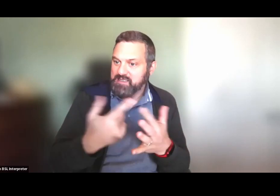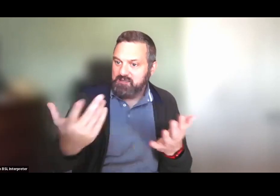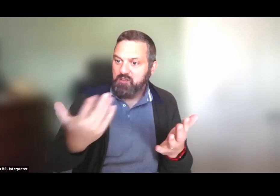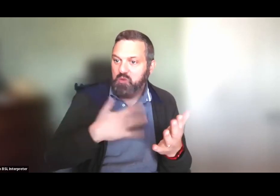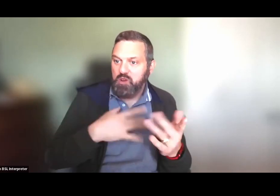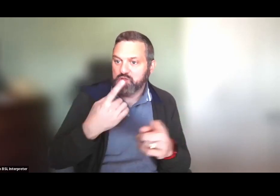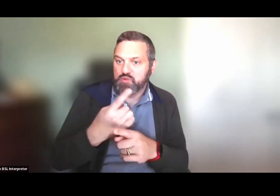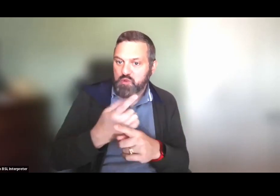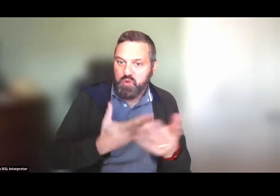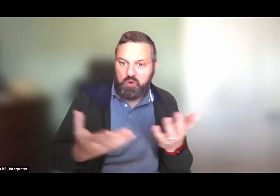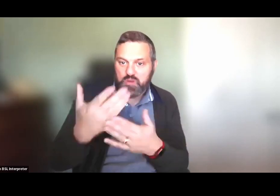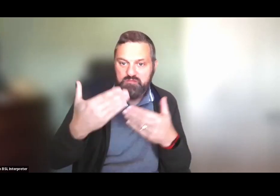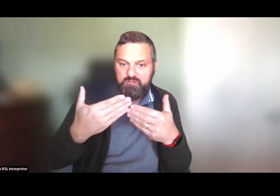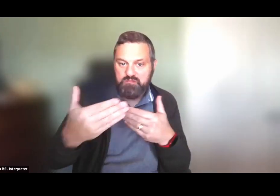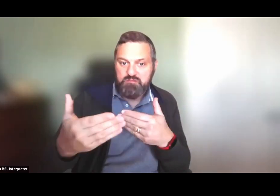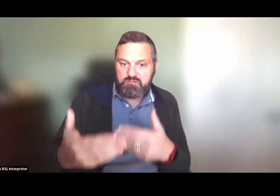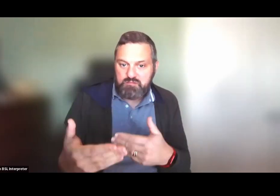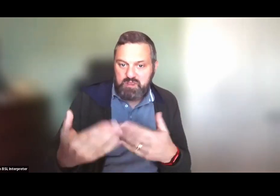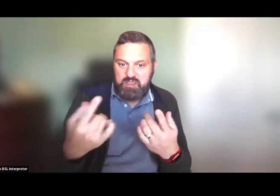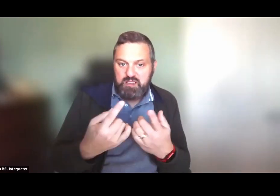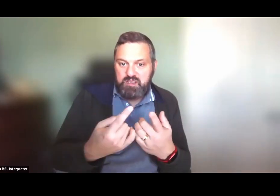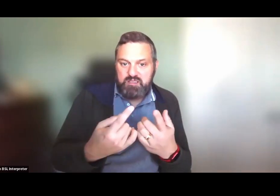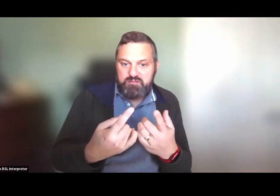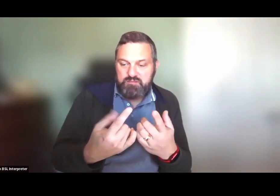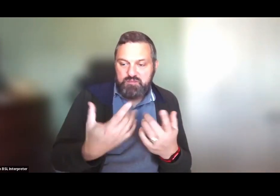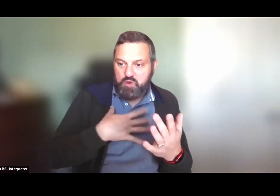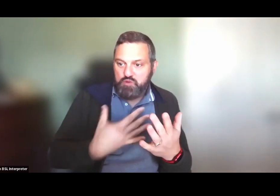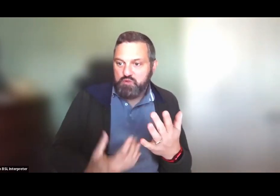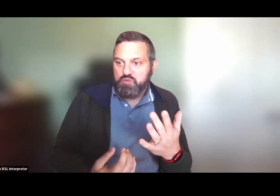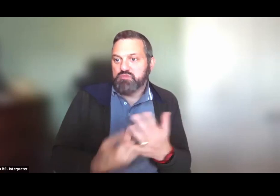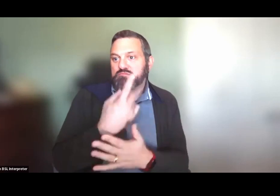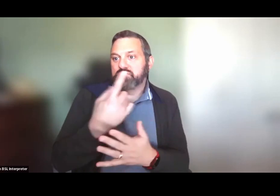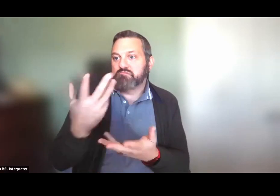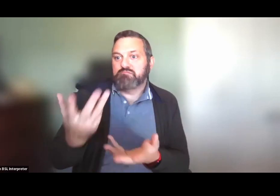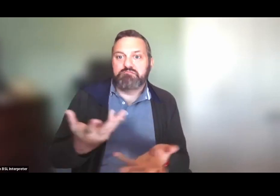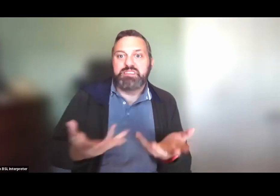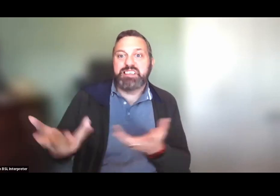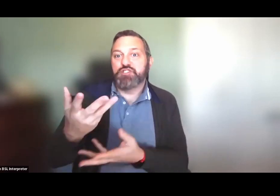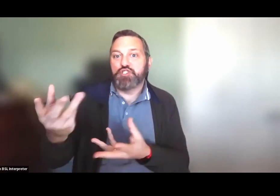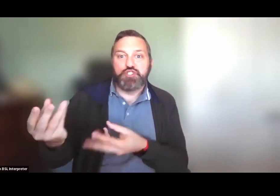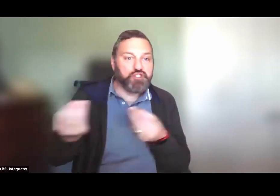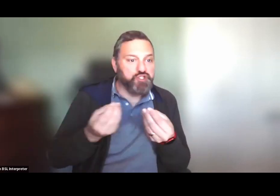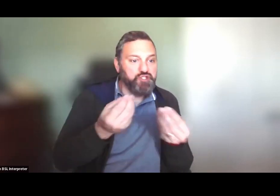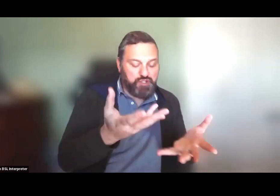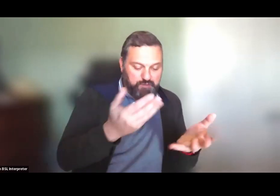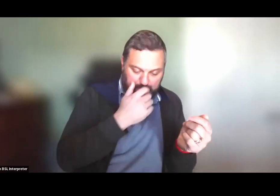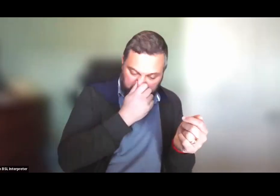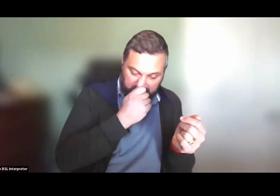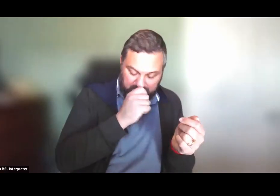about over the next little bit, or things that may have come up during your discussion. So we'll open that up in just a few seconds.